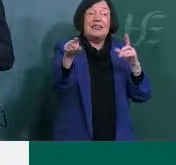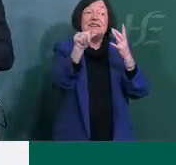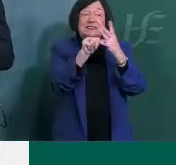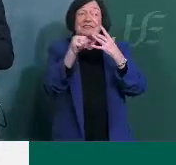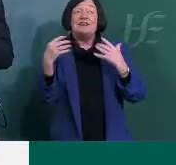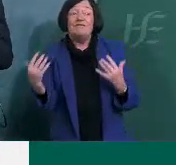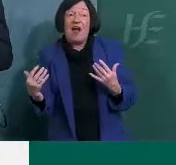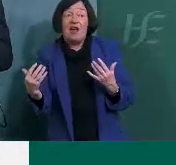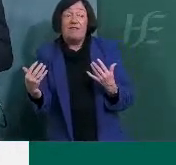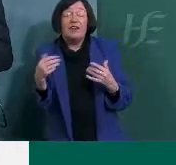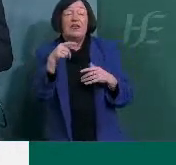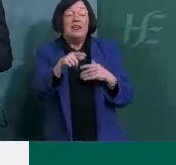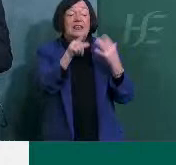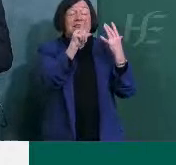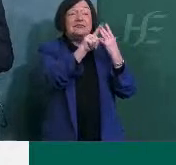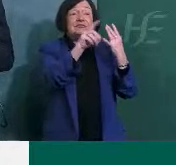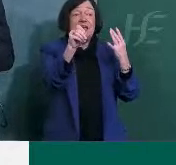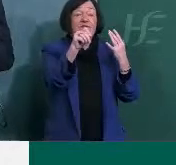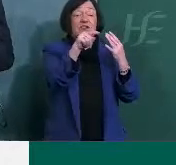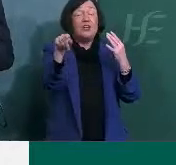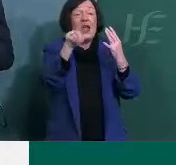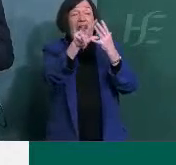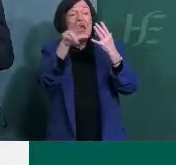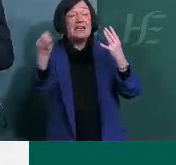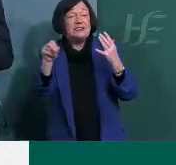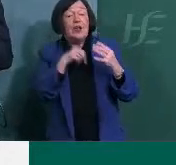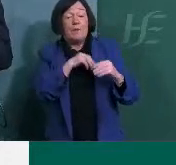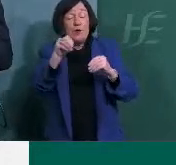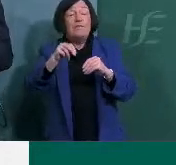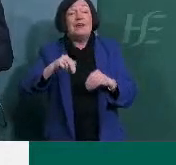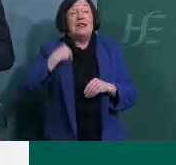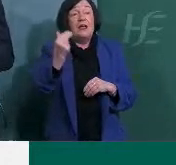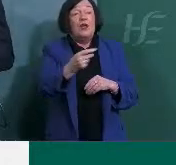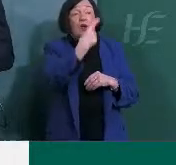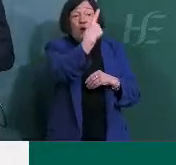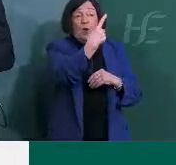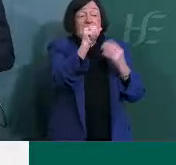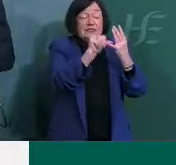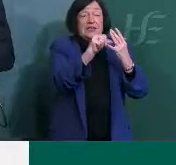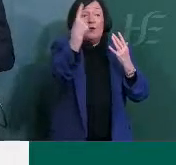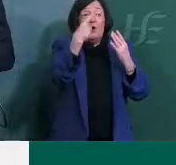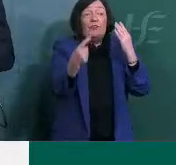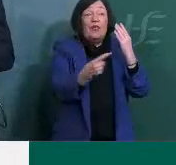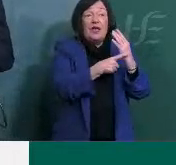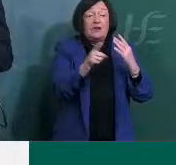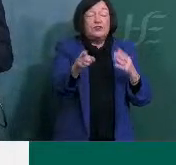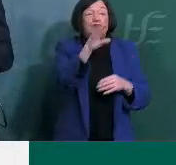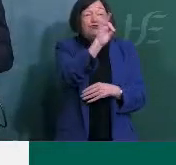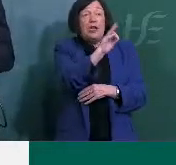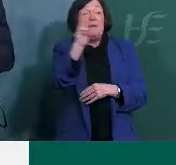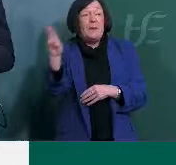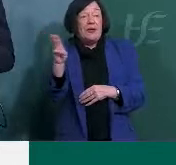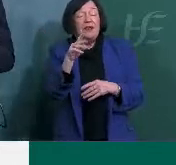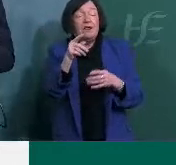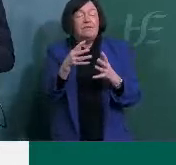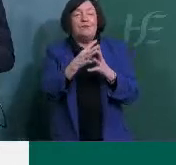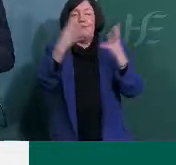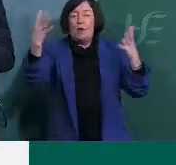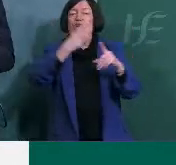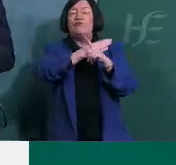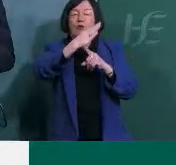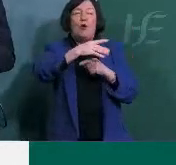also. The 70 to the 80-year-olds, if I move on to that next, 161,000 been done through general practice. Again, phenomenal